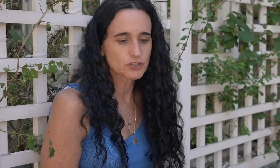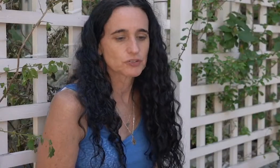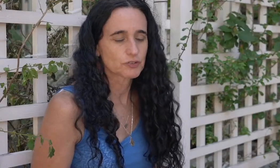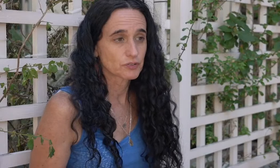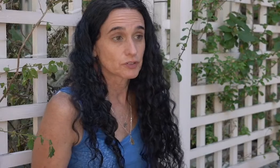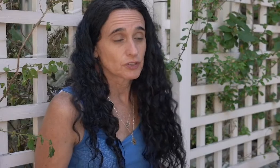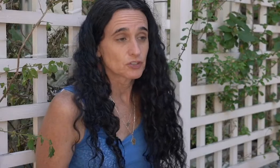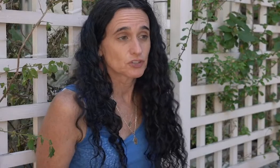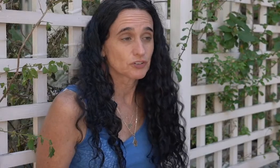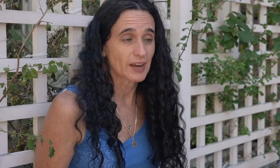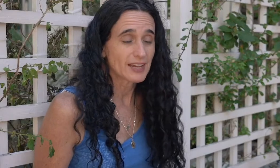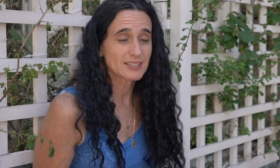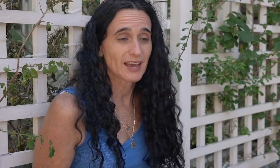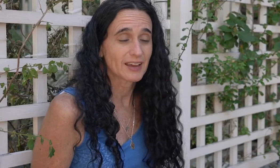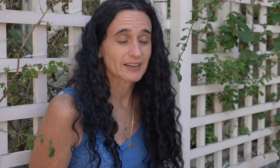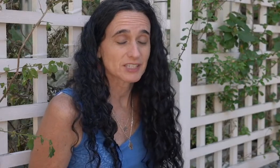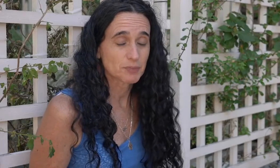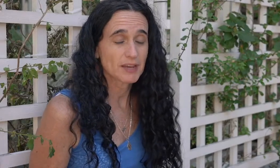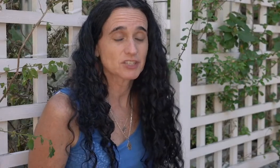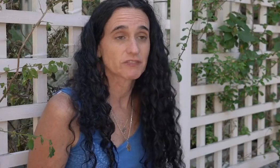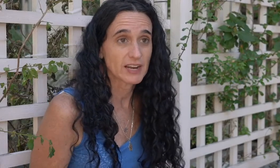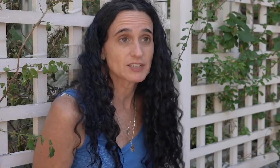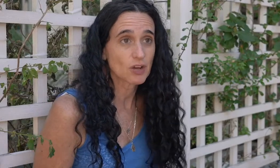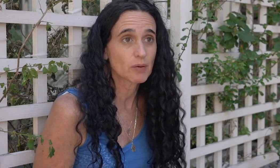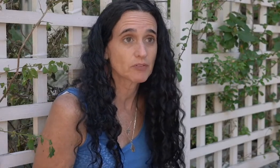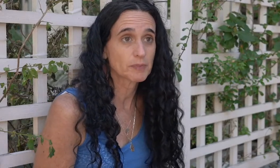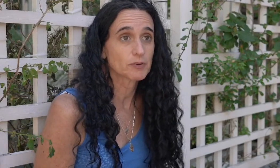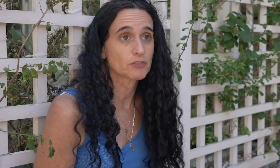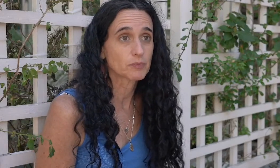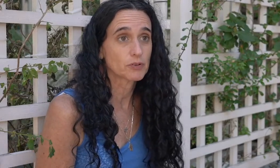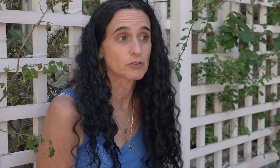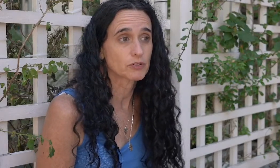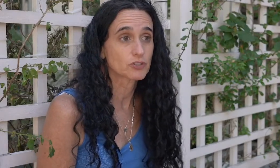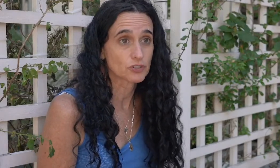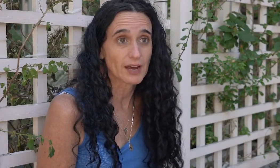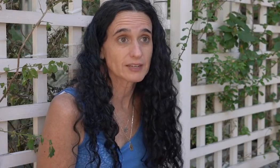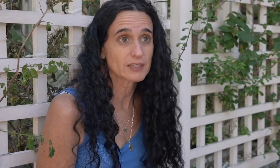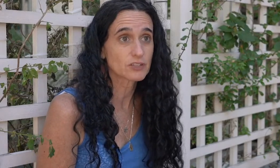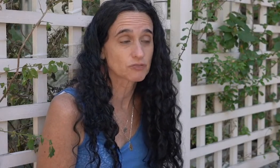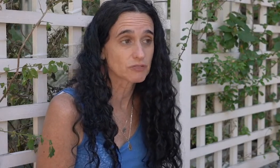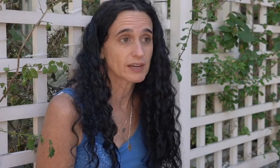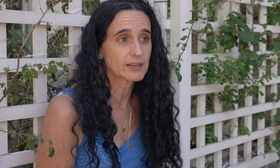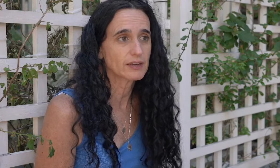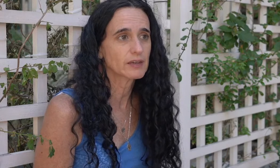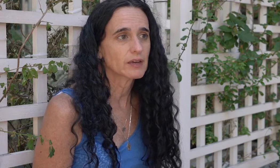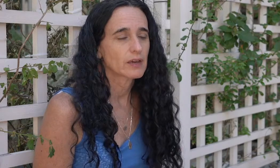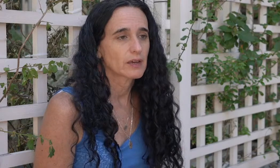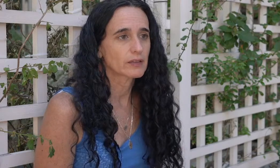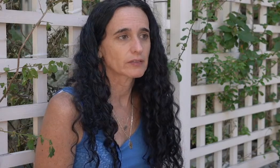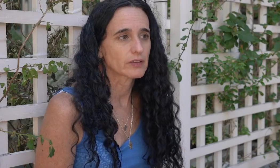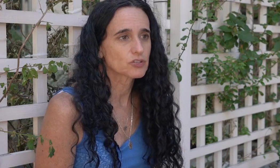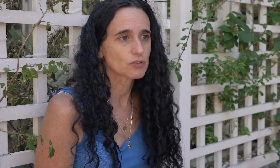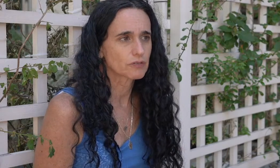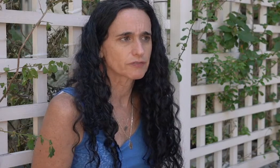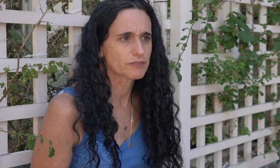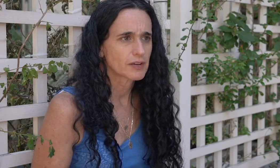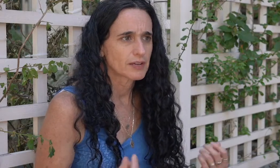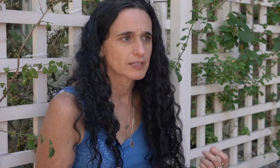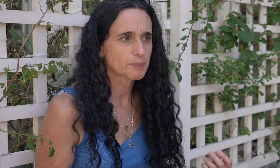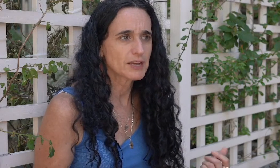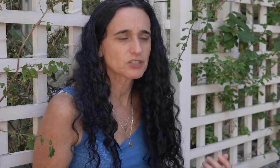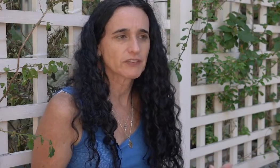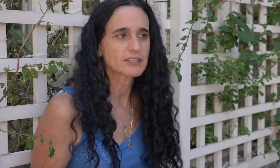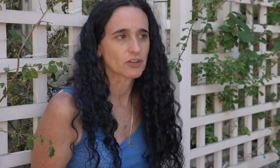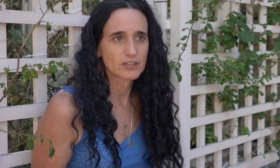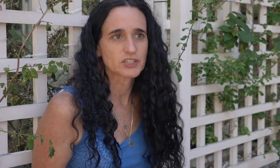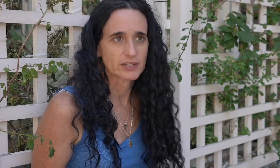wanted to create a space of less harm for people who use drugs, it's really in the sort of